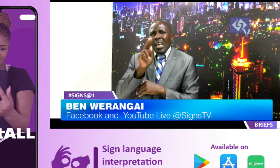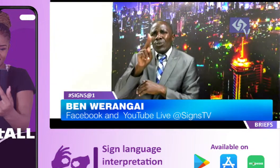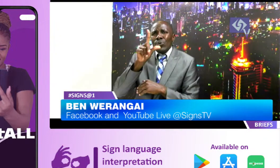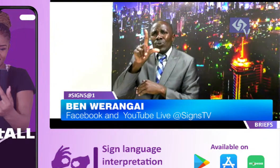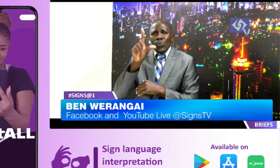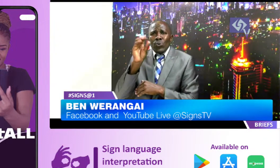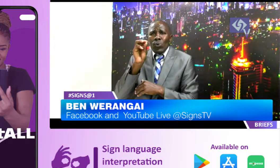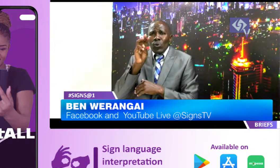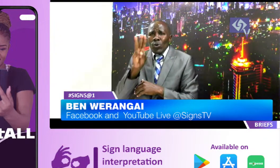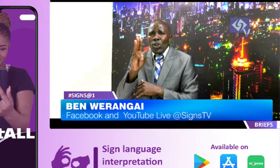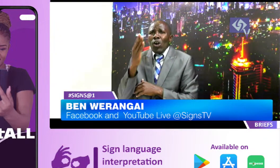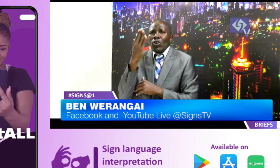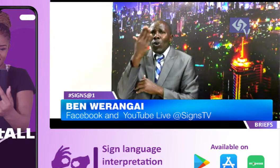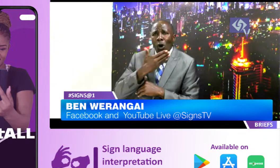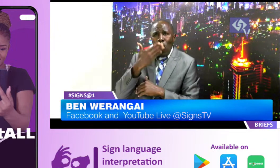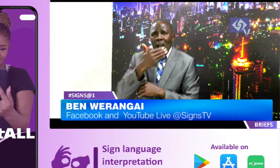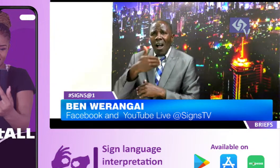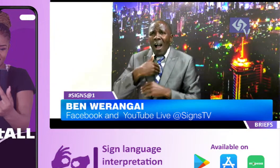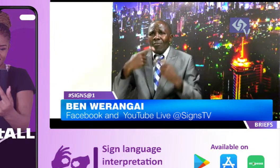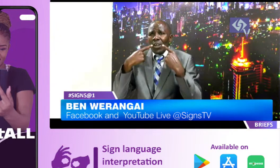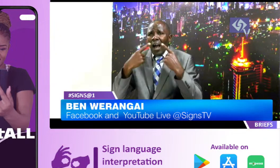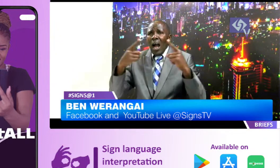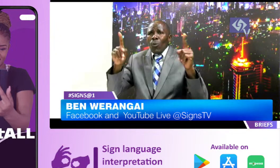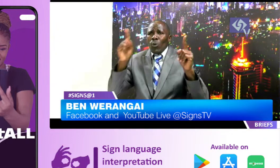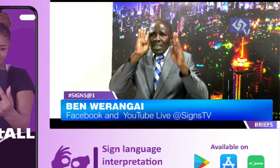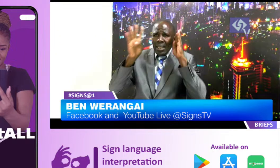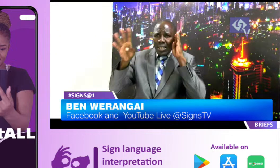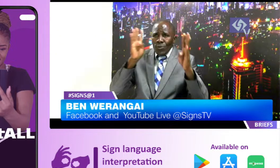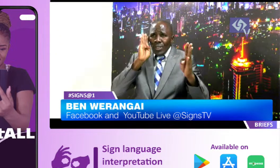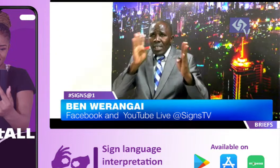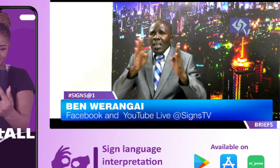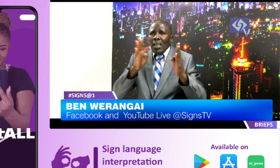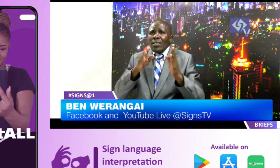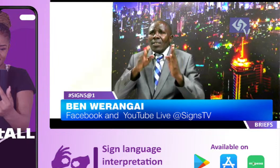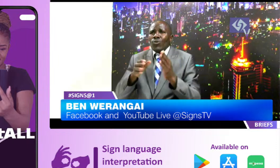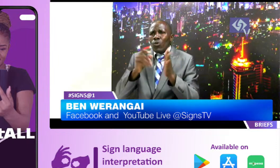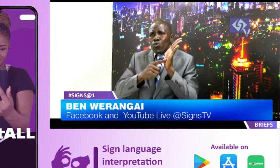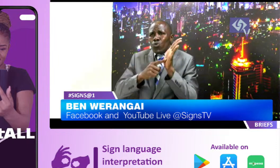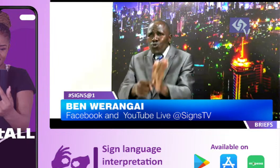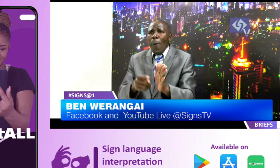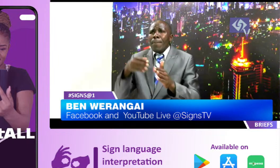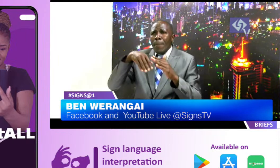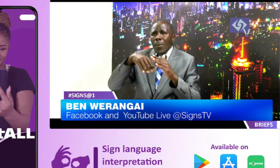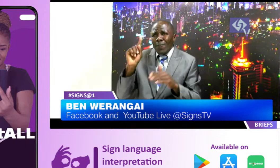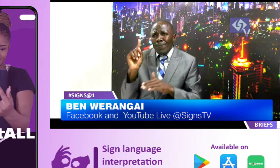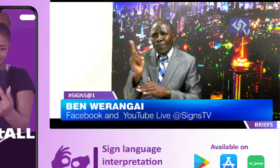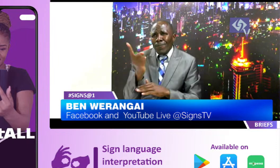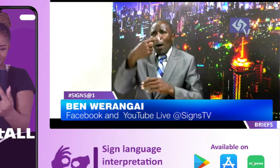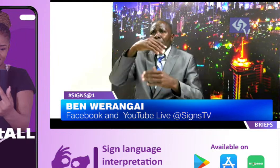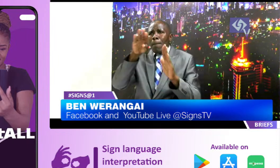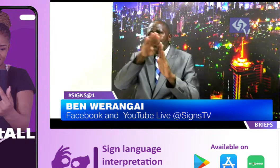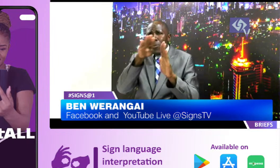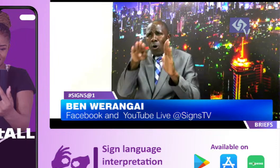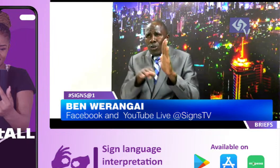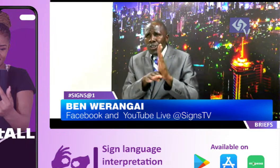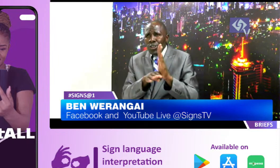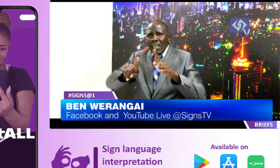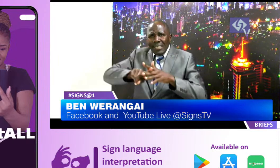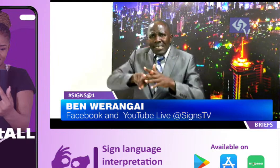on to our next news item. Tullow Oil has declared the initiation of the commercial